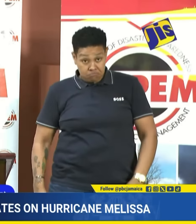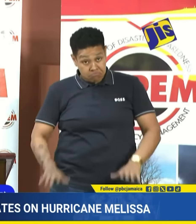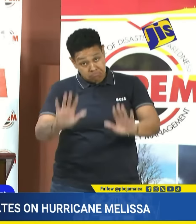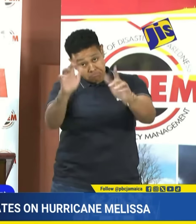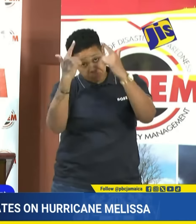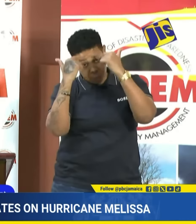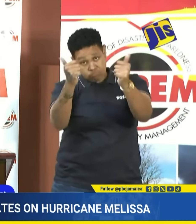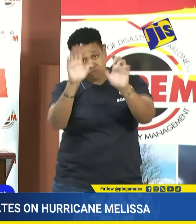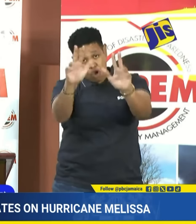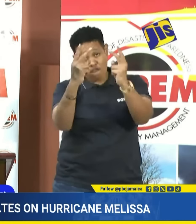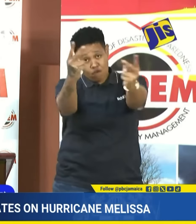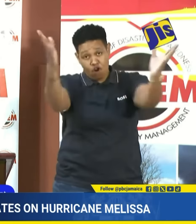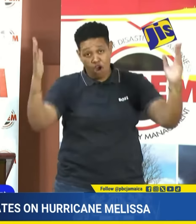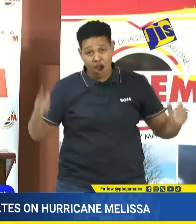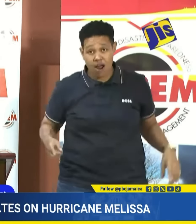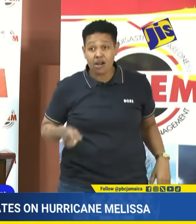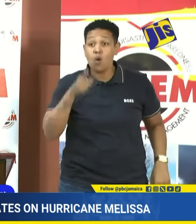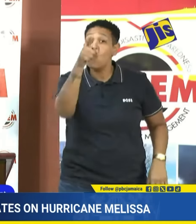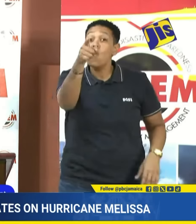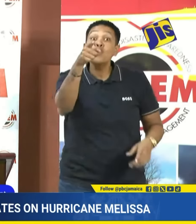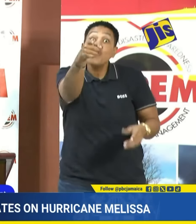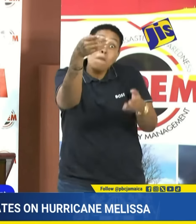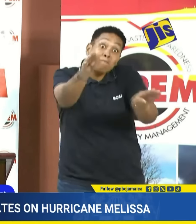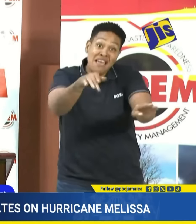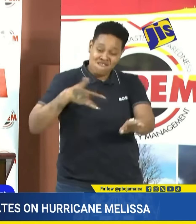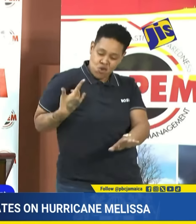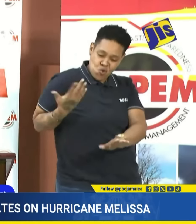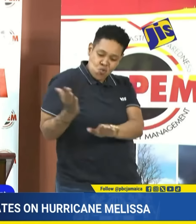funeral. This is one bet you cannot win.